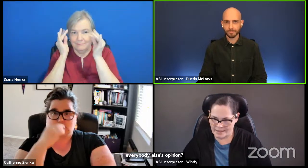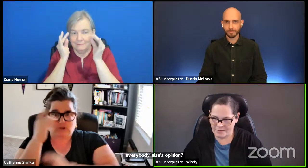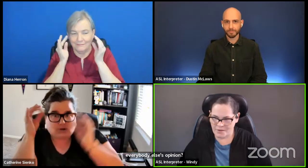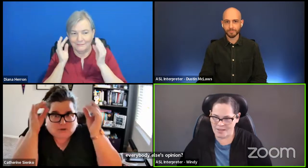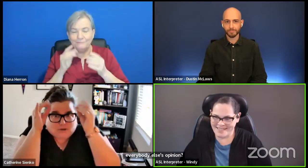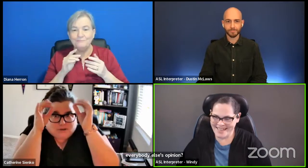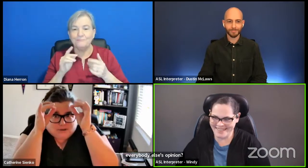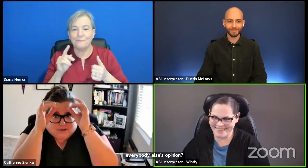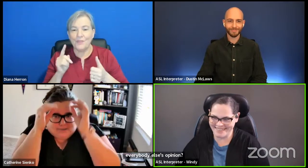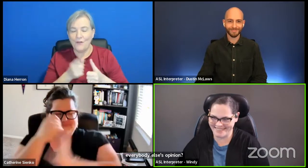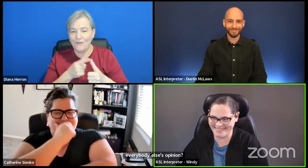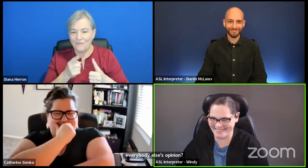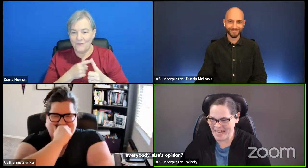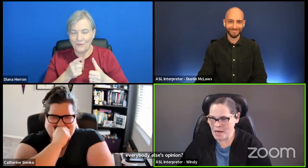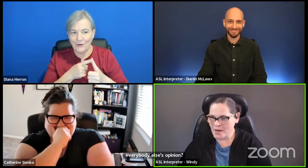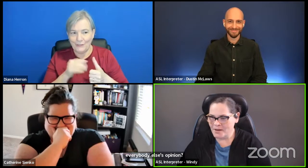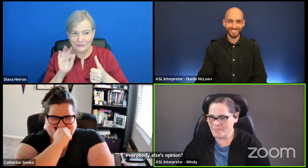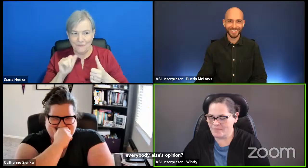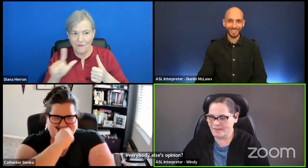Lots of thoughts.